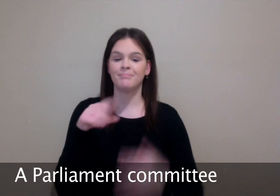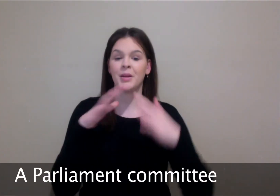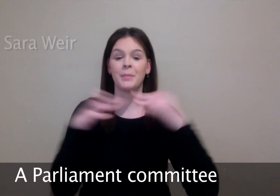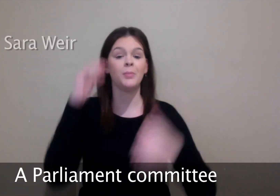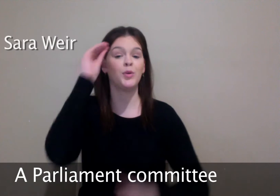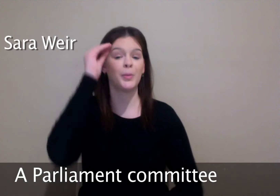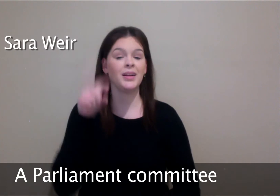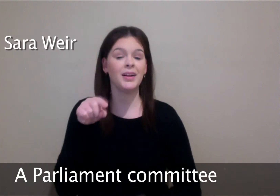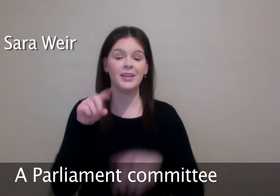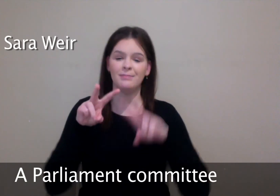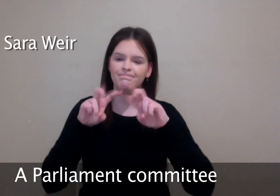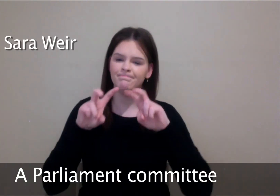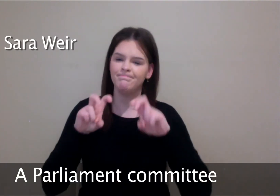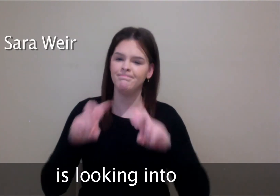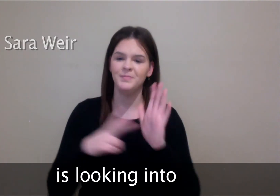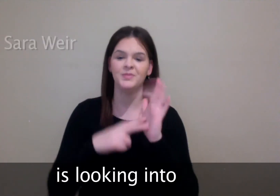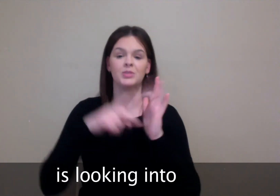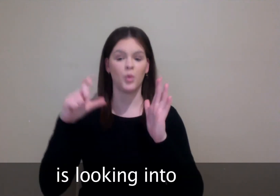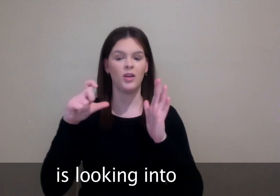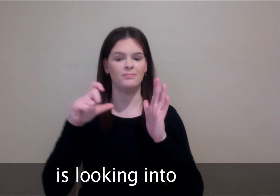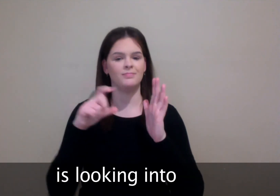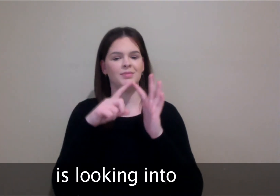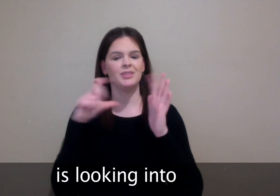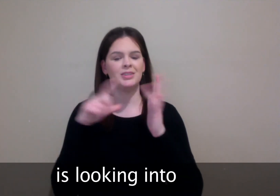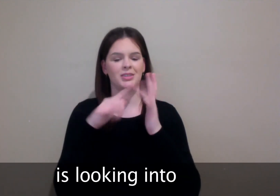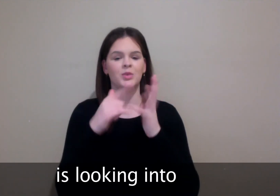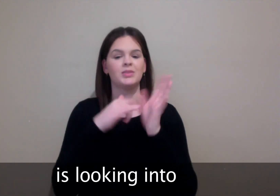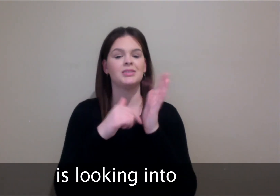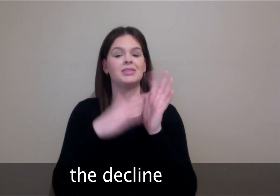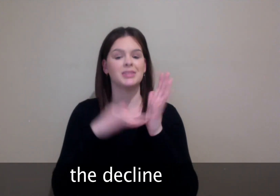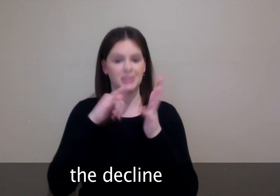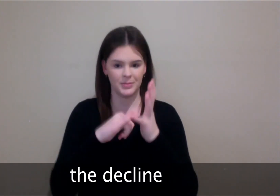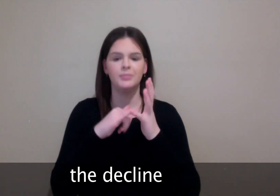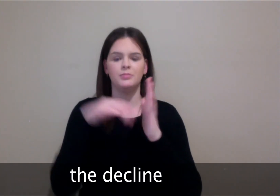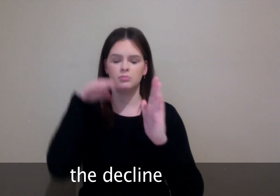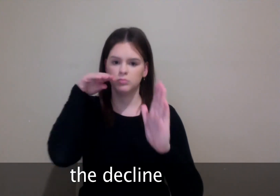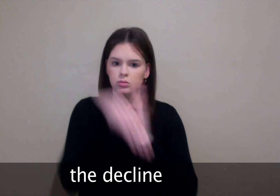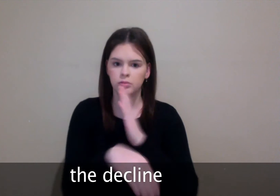A Parliament committee is looking into the decline of Victoria's ecosystems.